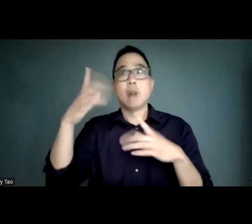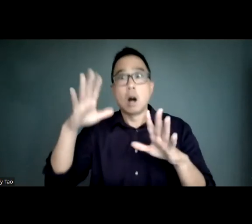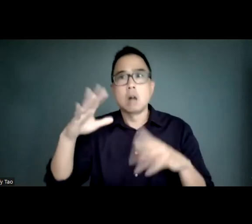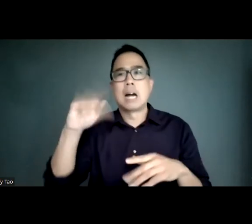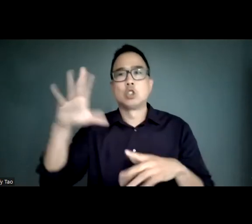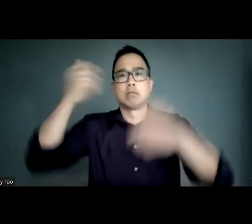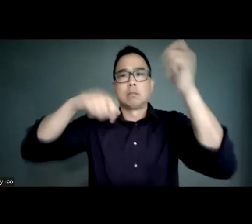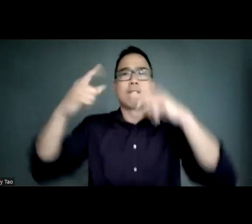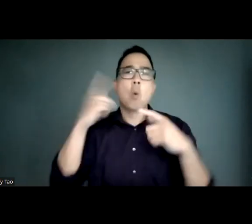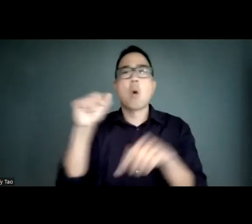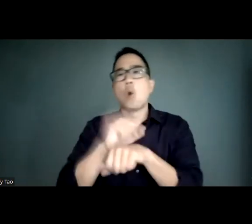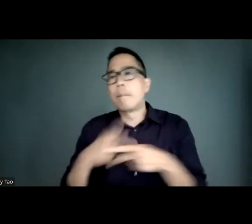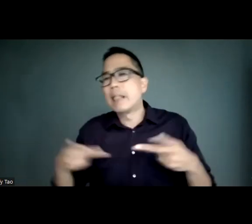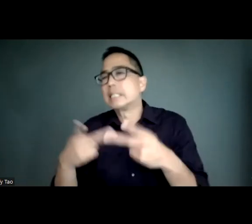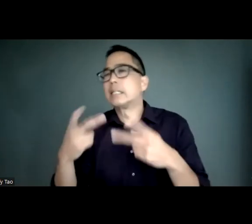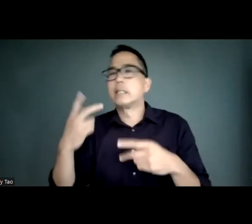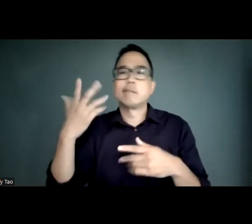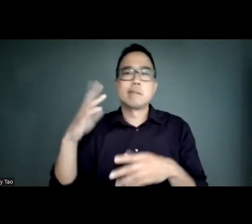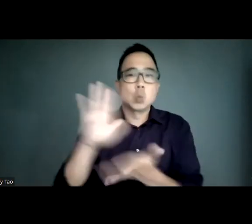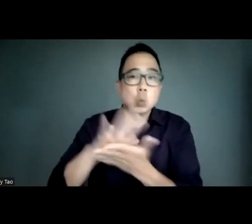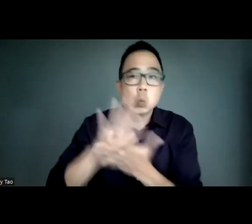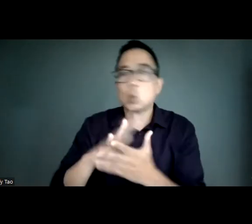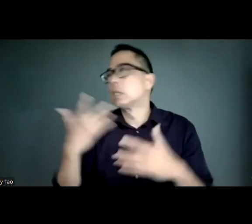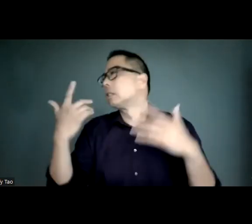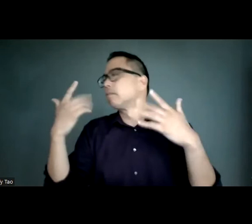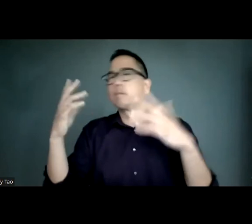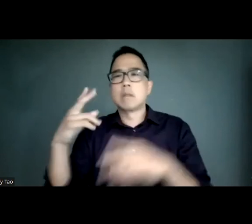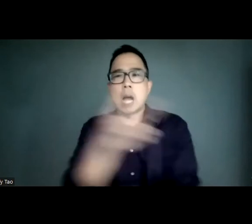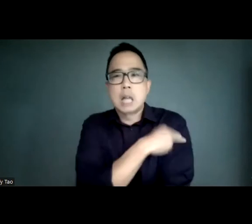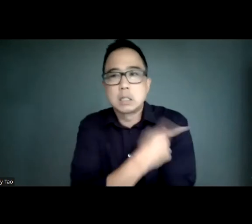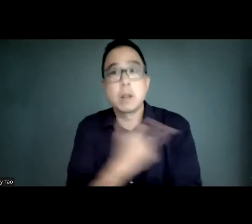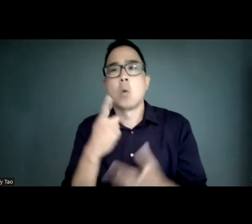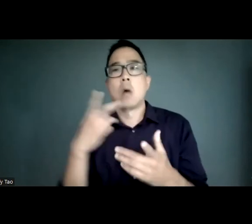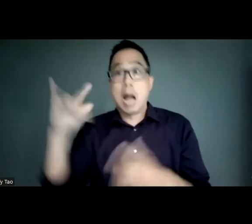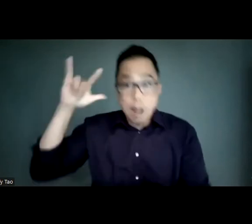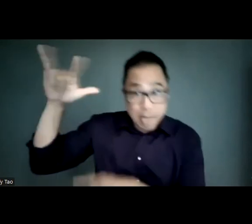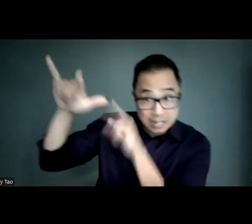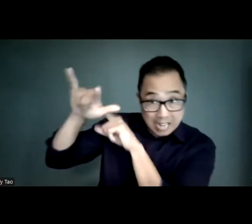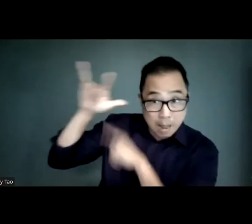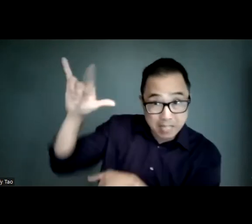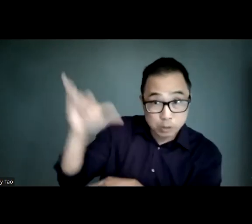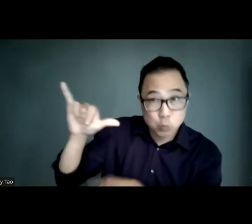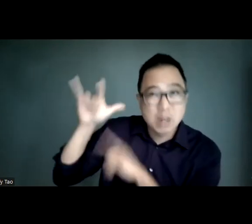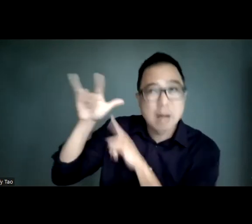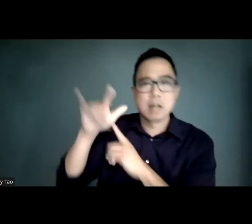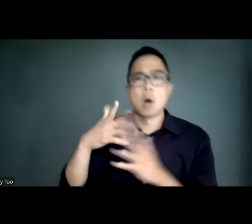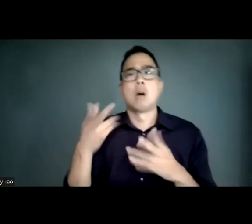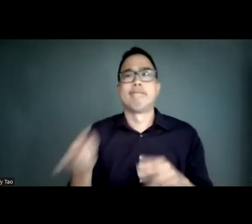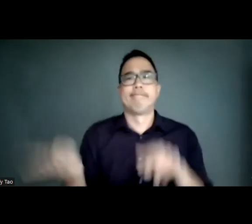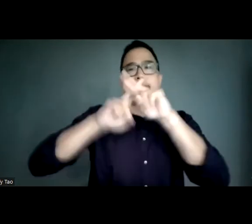There's been, you know, people are paying more attention to workplace cleanliness, hospitals,